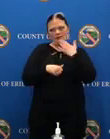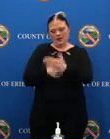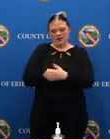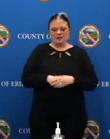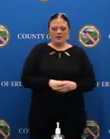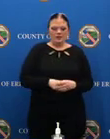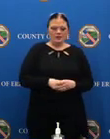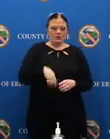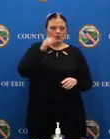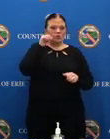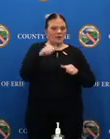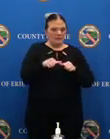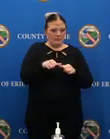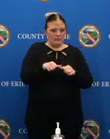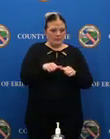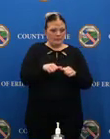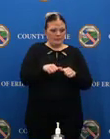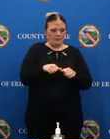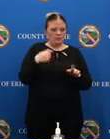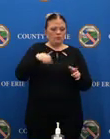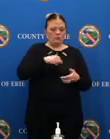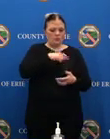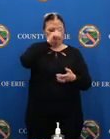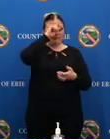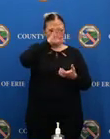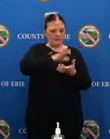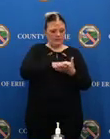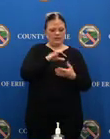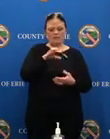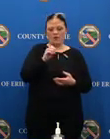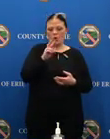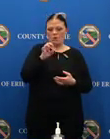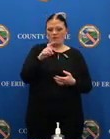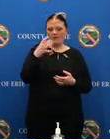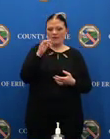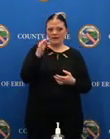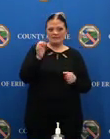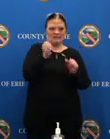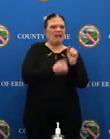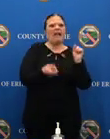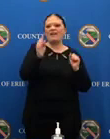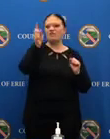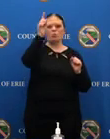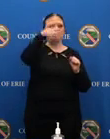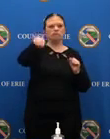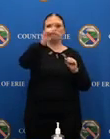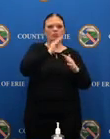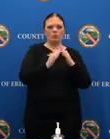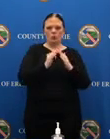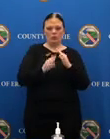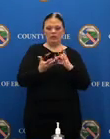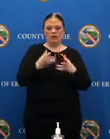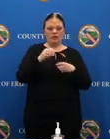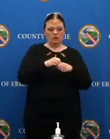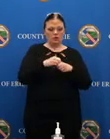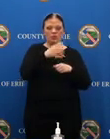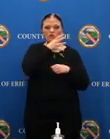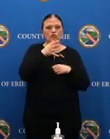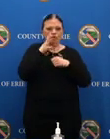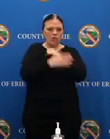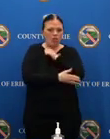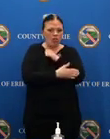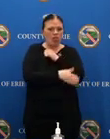So remember, if we believe that there is COVID-19 everywhere in our community, and that even includes the rural